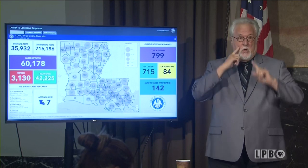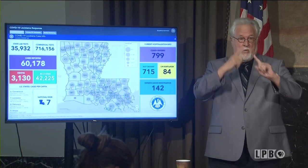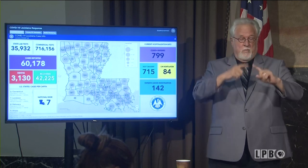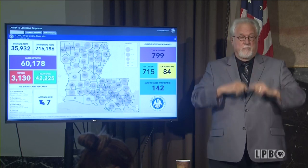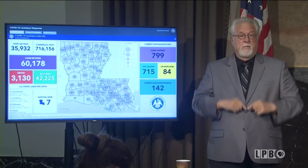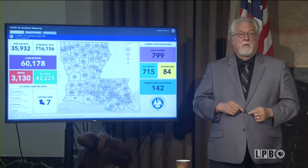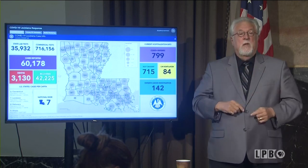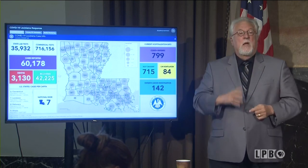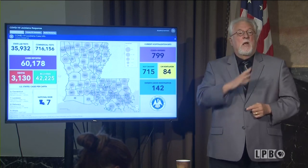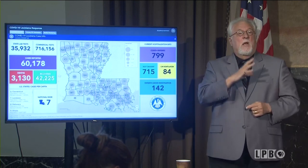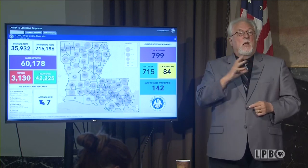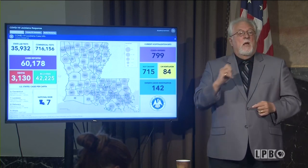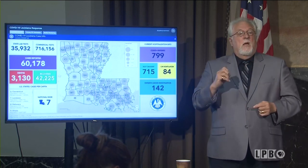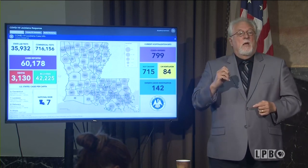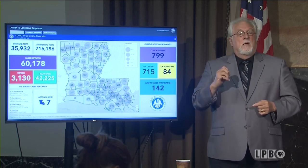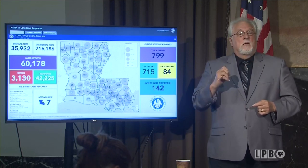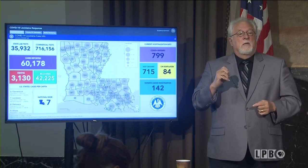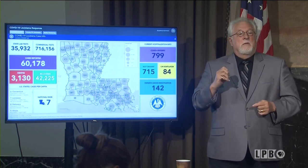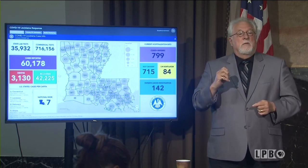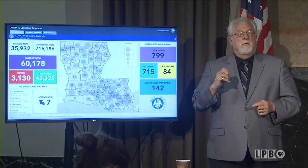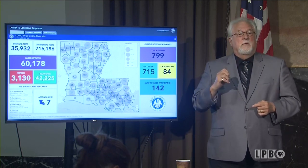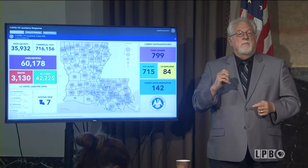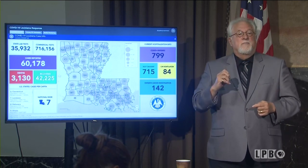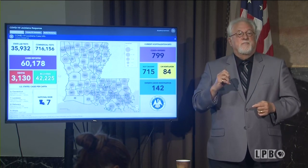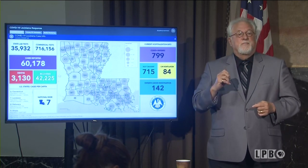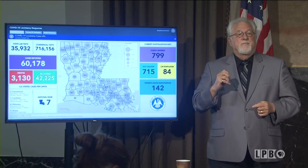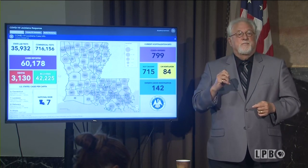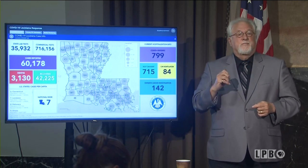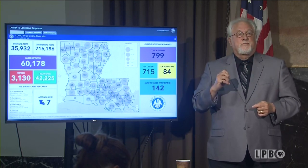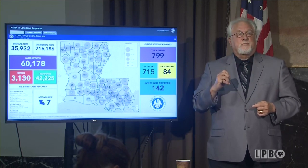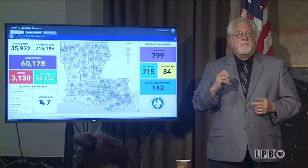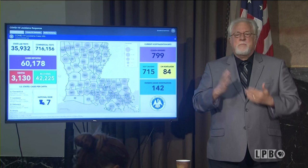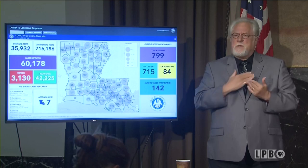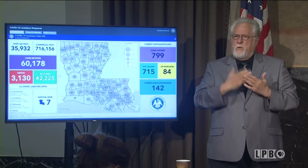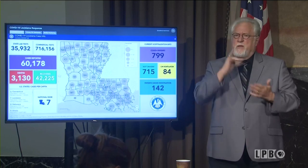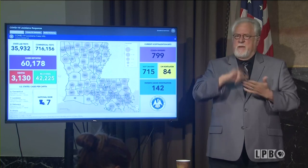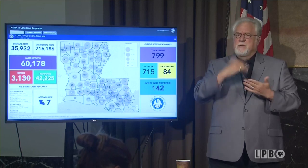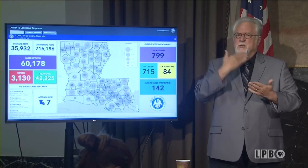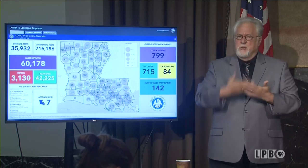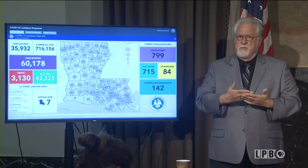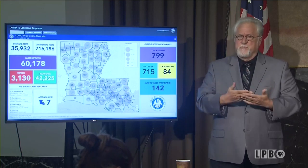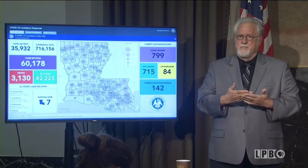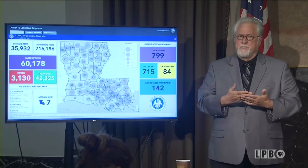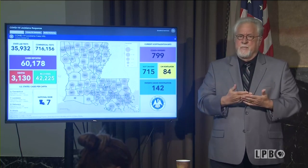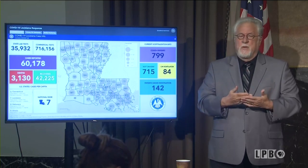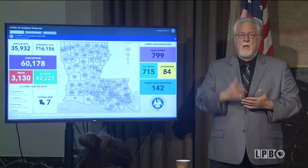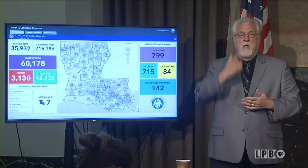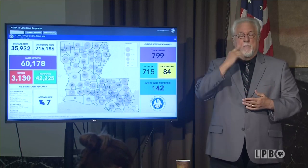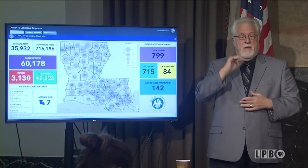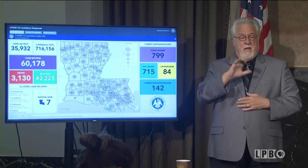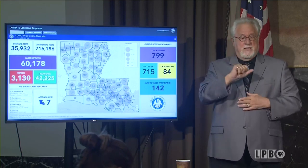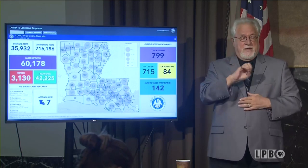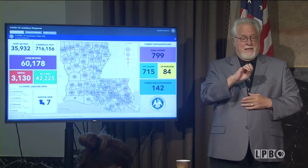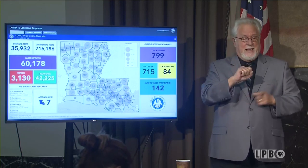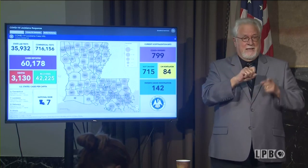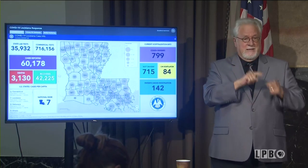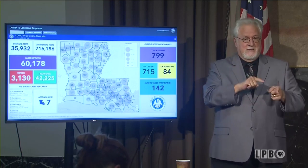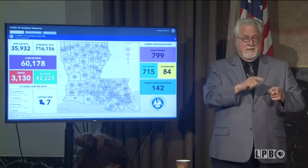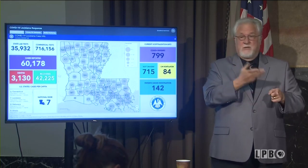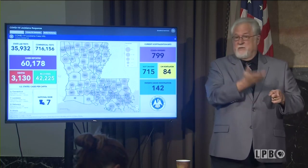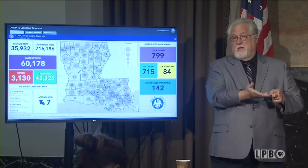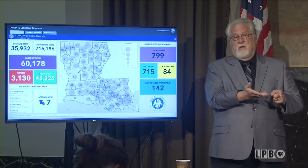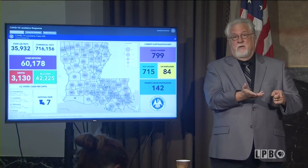goal, and anyway, it's a good thing because cases are